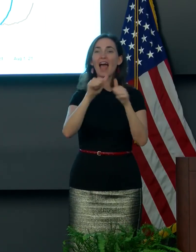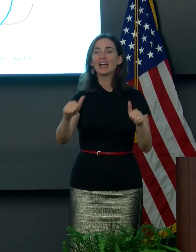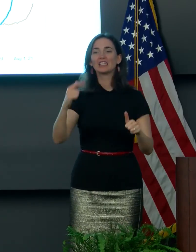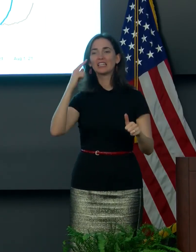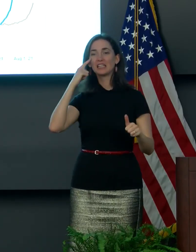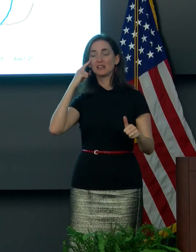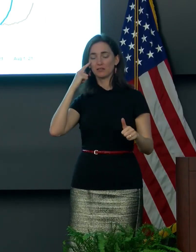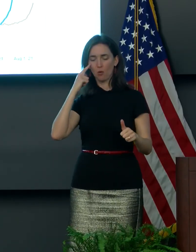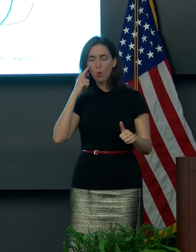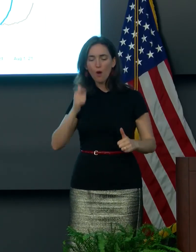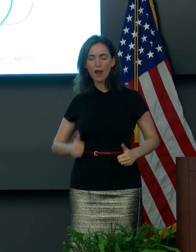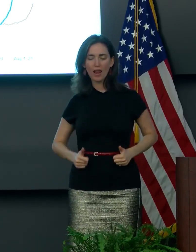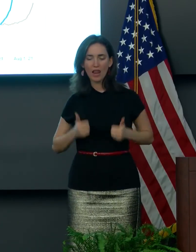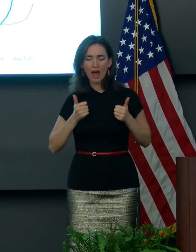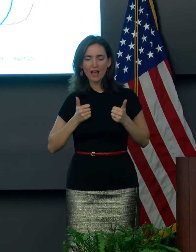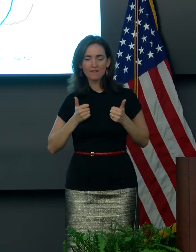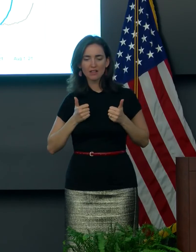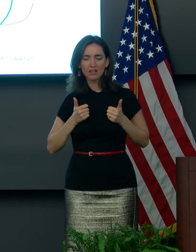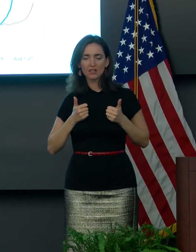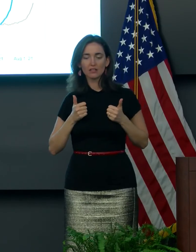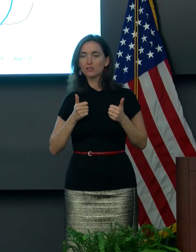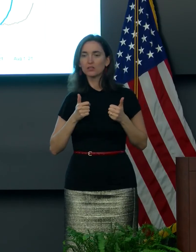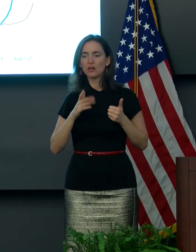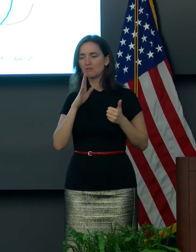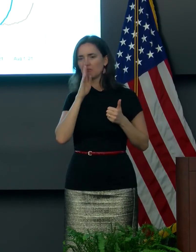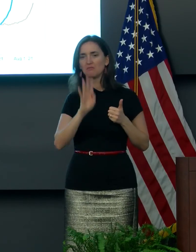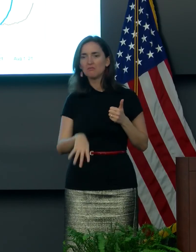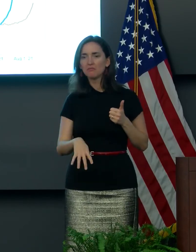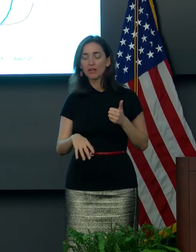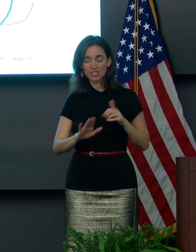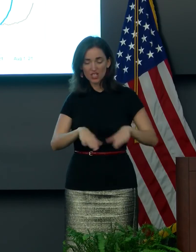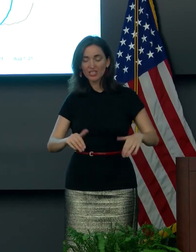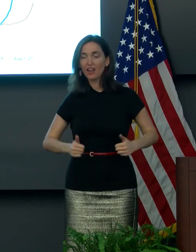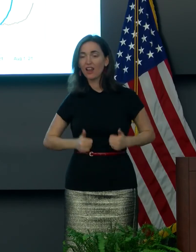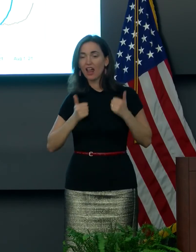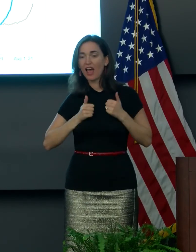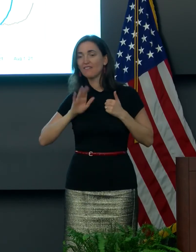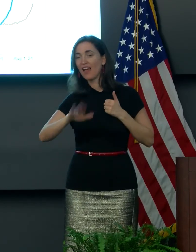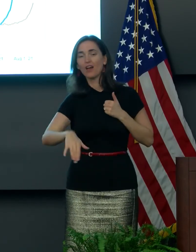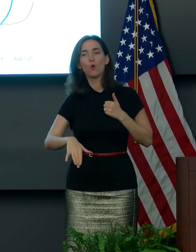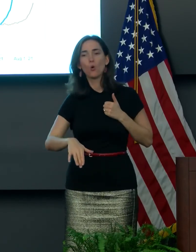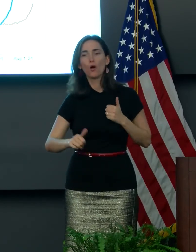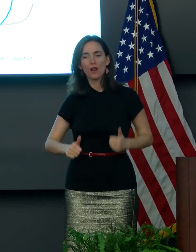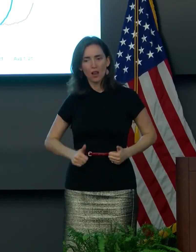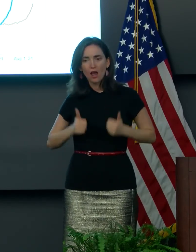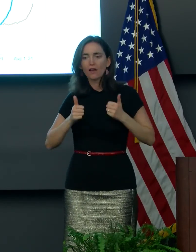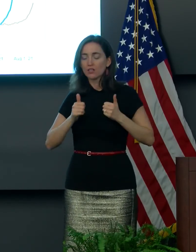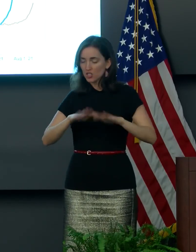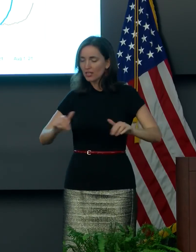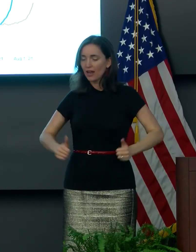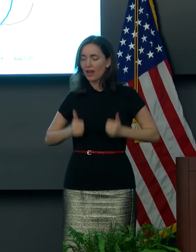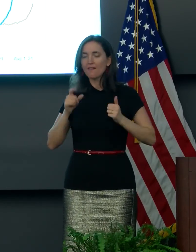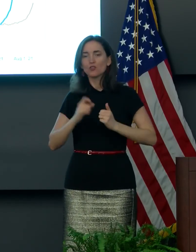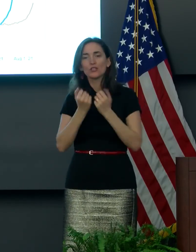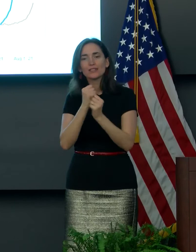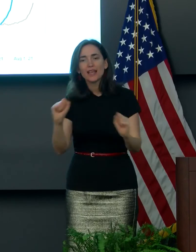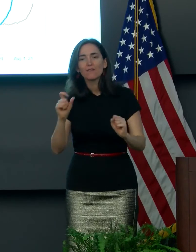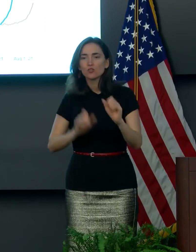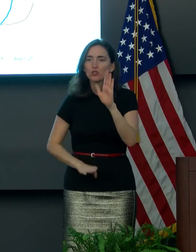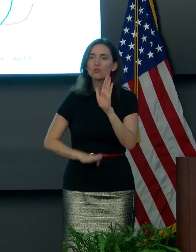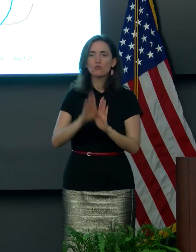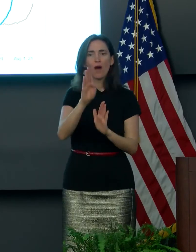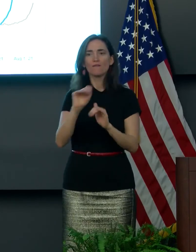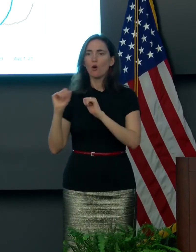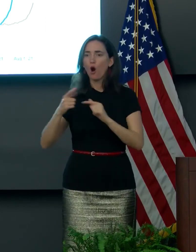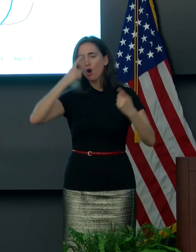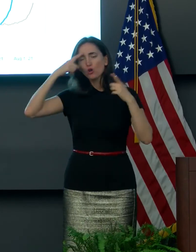a child should be anything other than prioritized and that that child should be safe and thrive in their childhood.